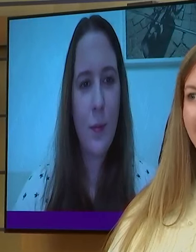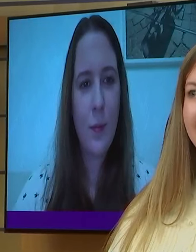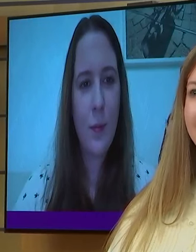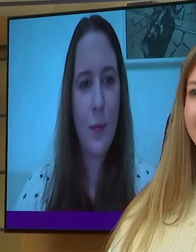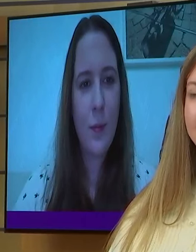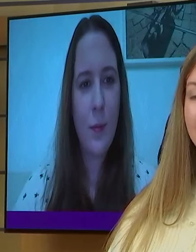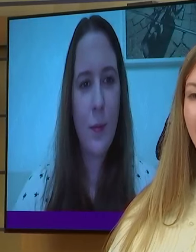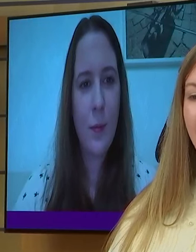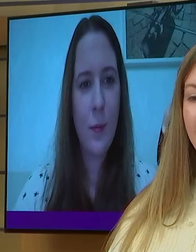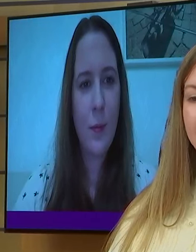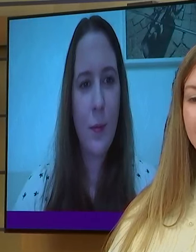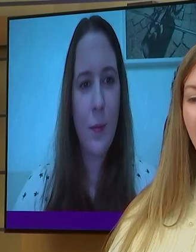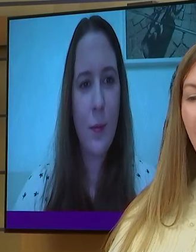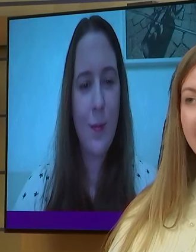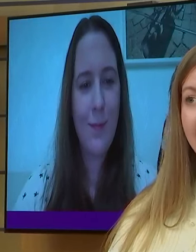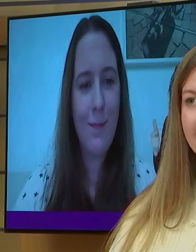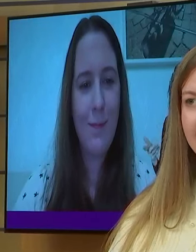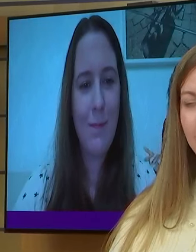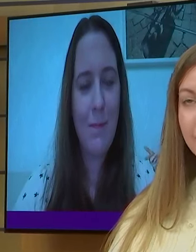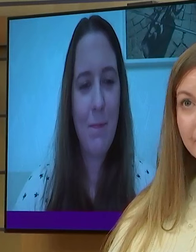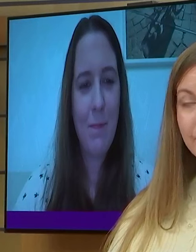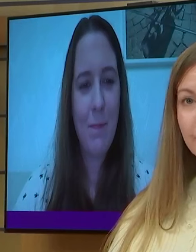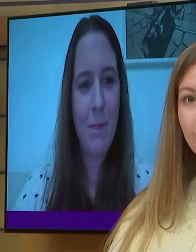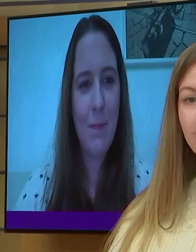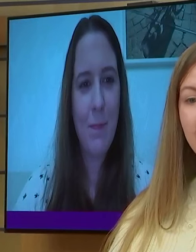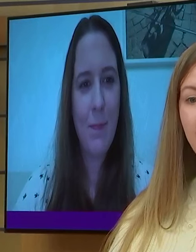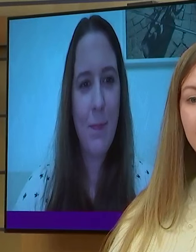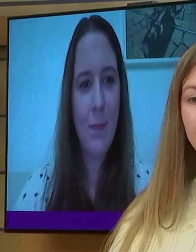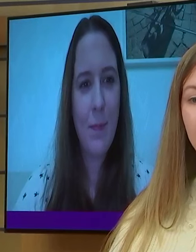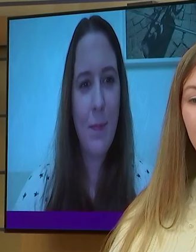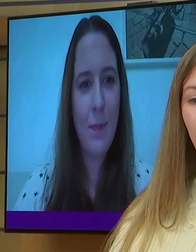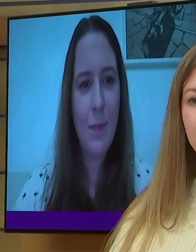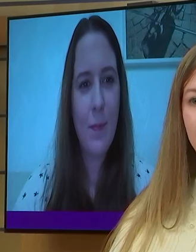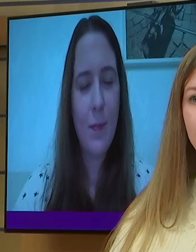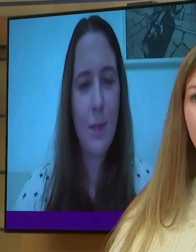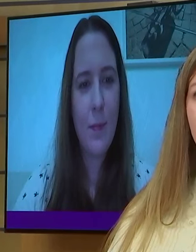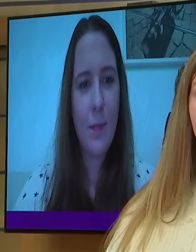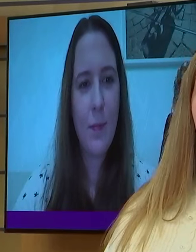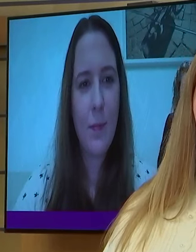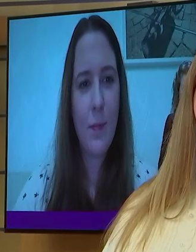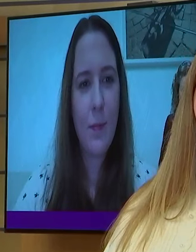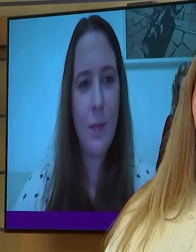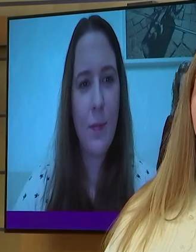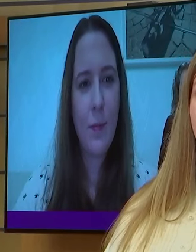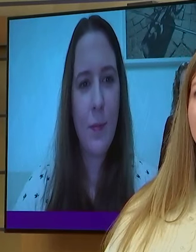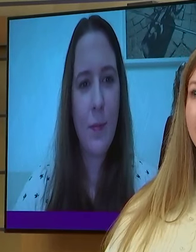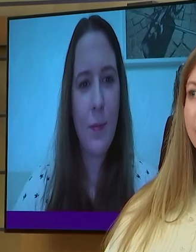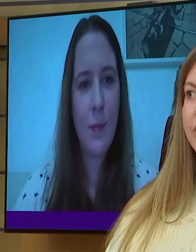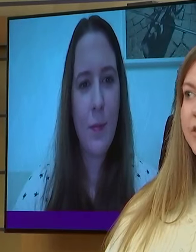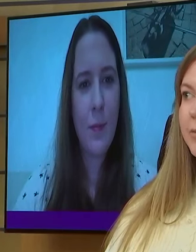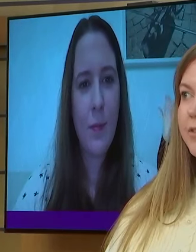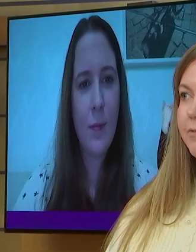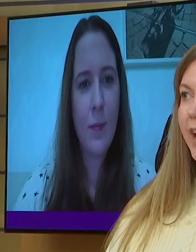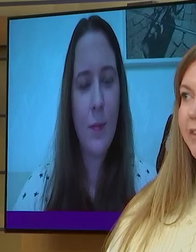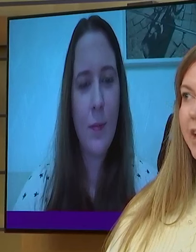entirely by accident. Happy accident, though. I really do enjoy what I do. I wanted to be a teacher